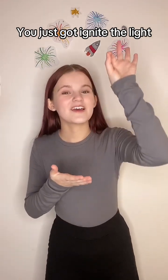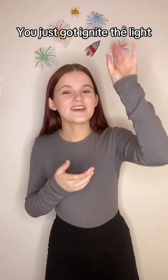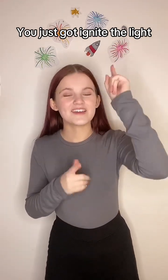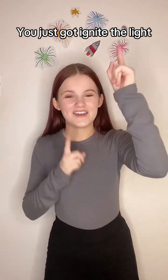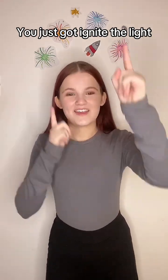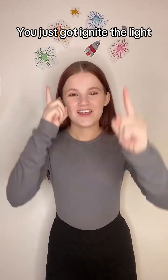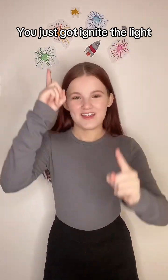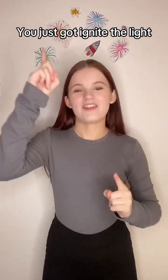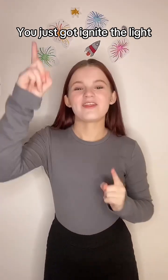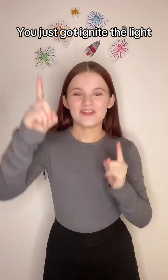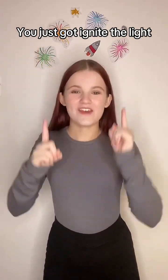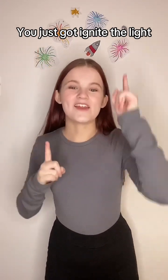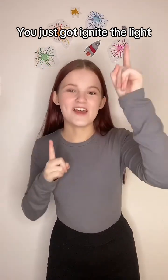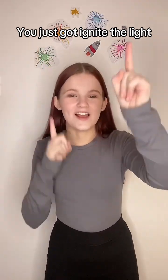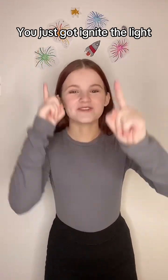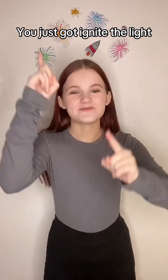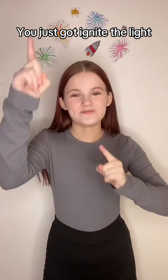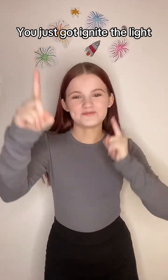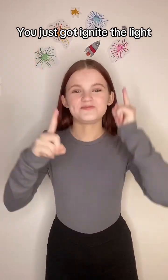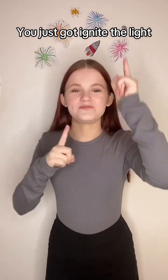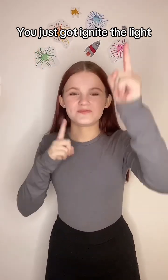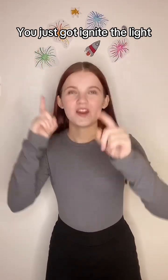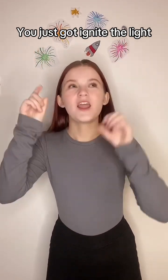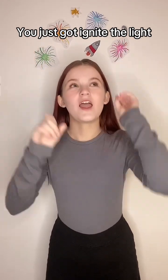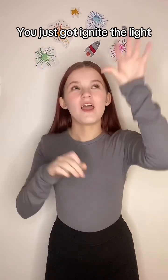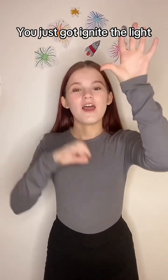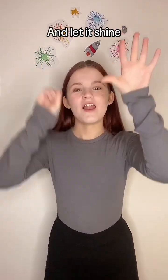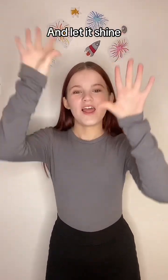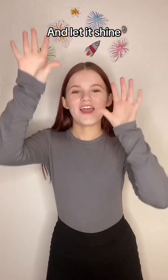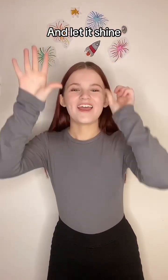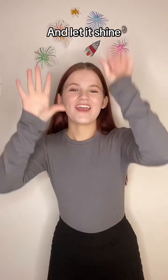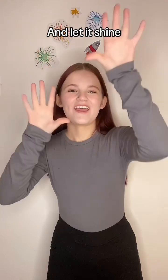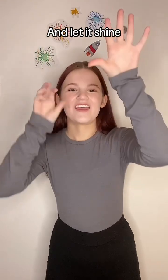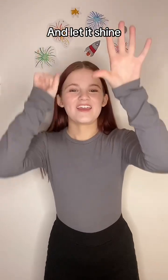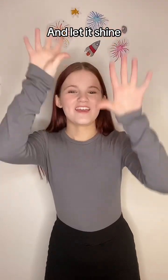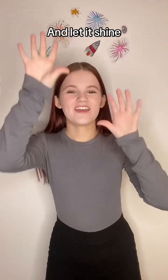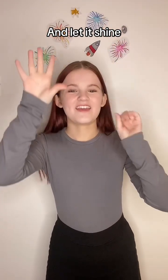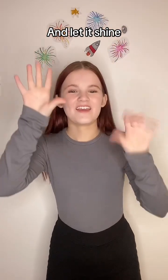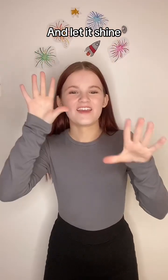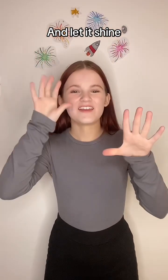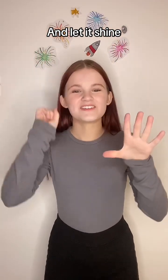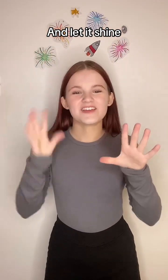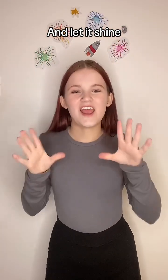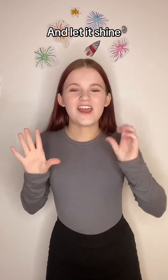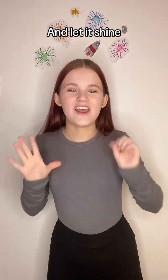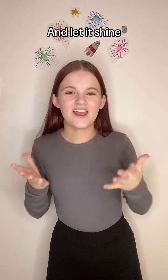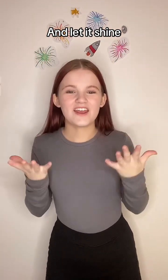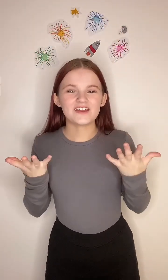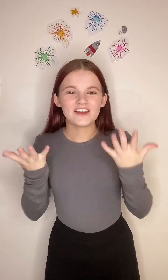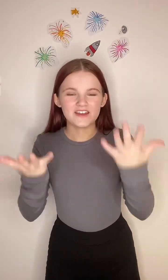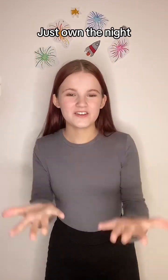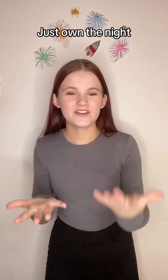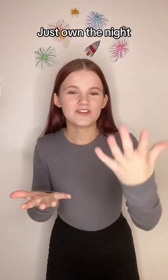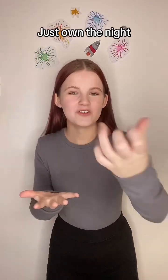the light and let it shine. Just